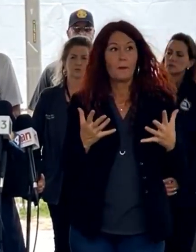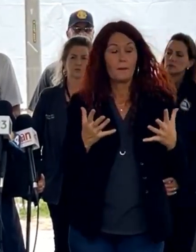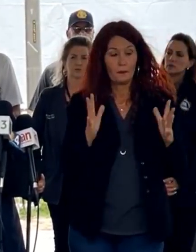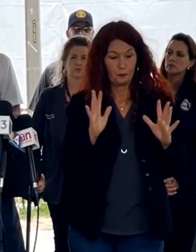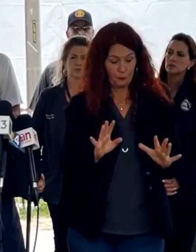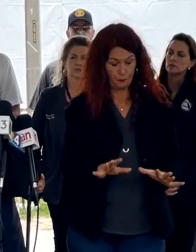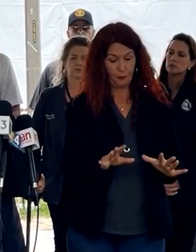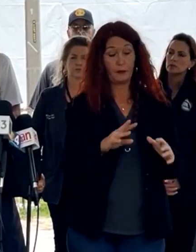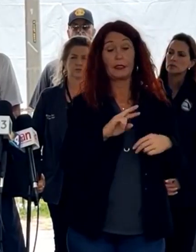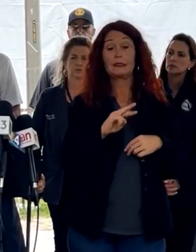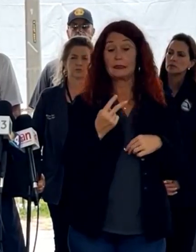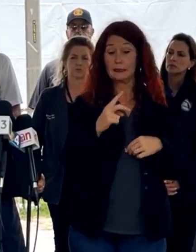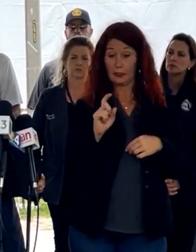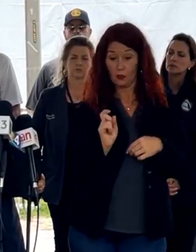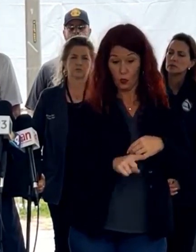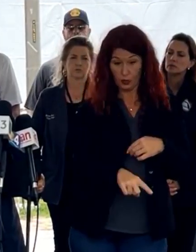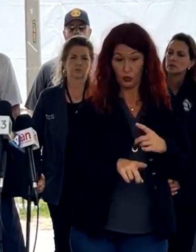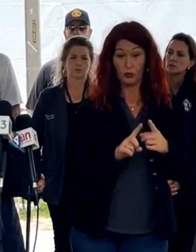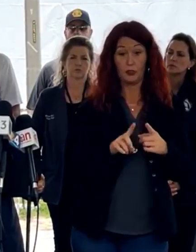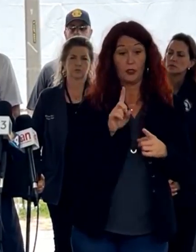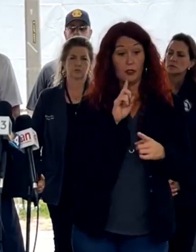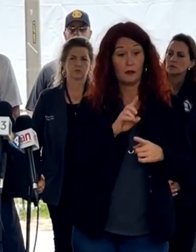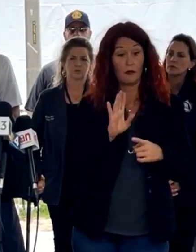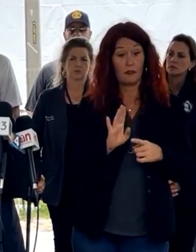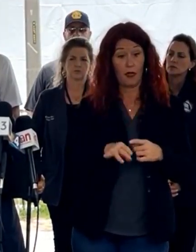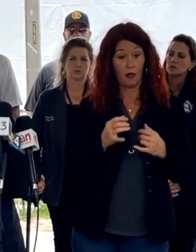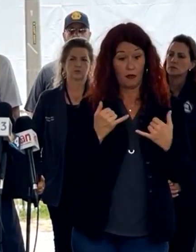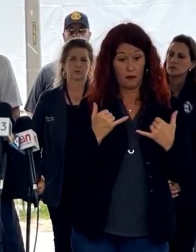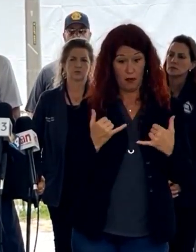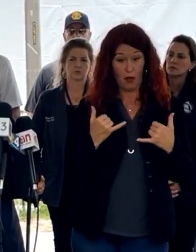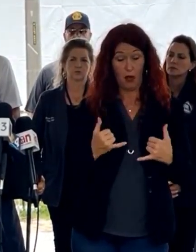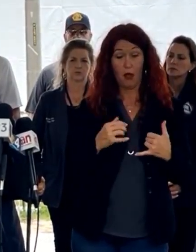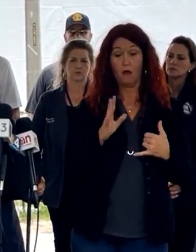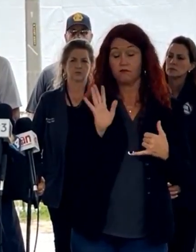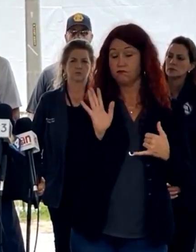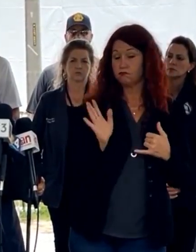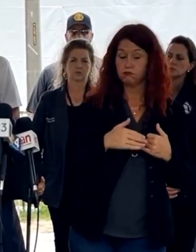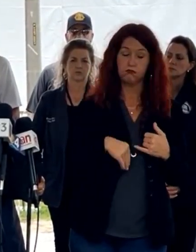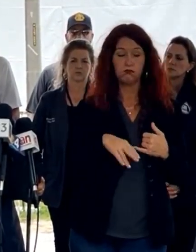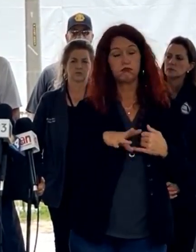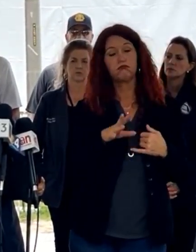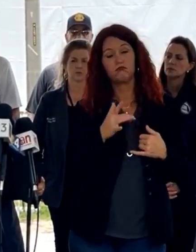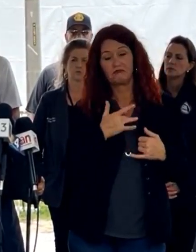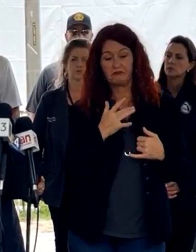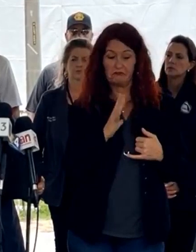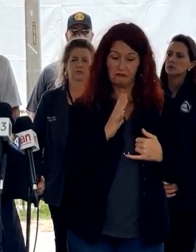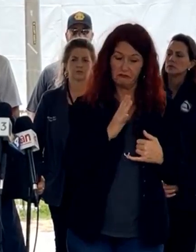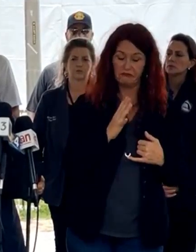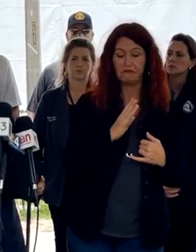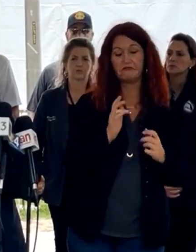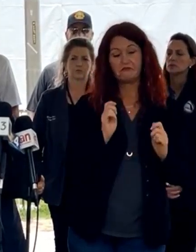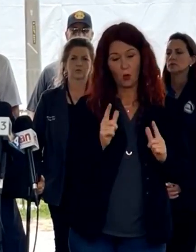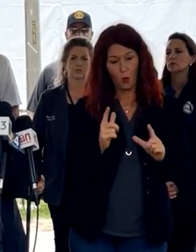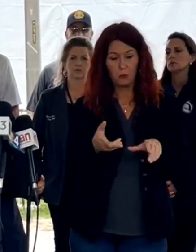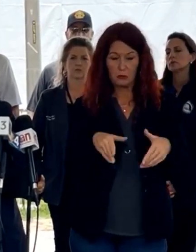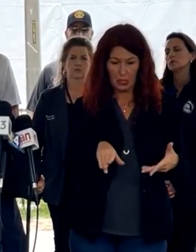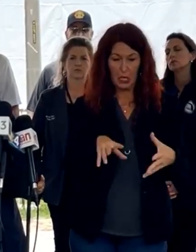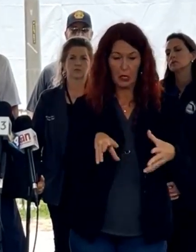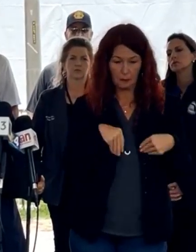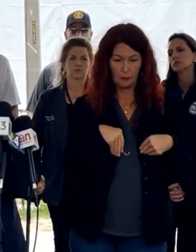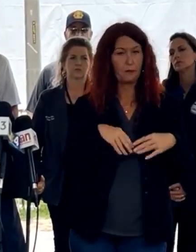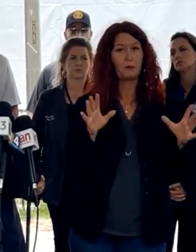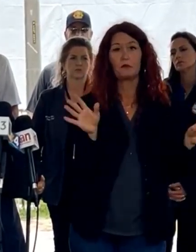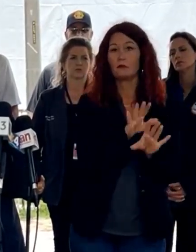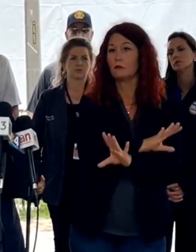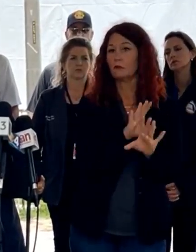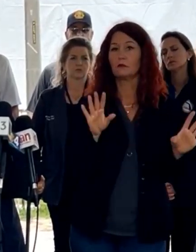the answer is we will continue, as now, to thoroughly, carefully sift